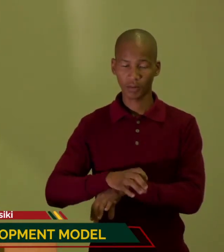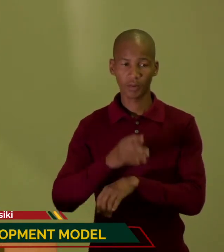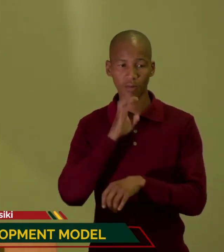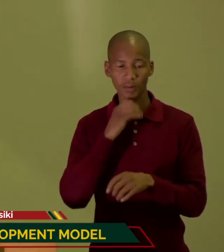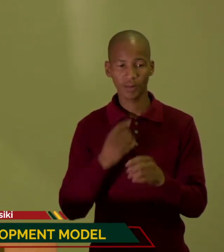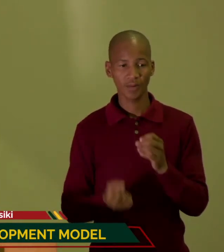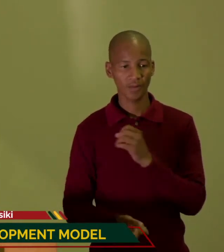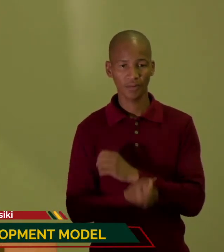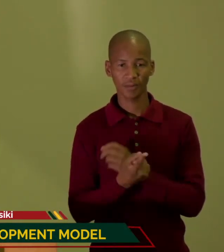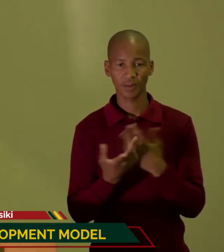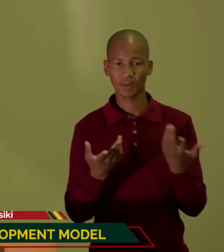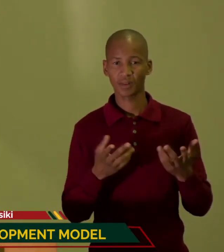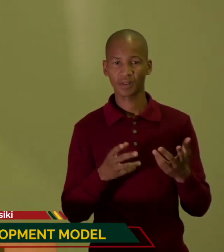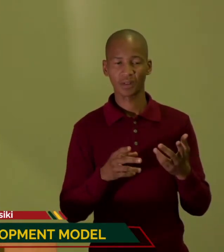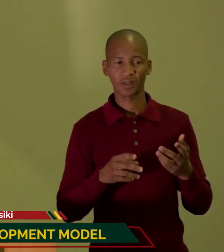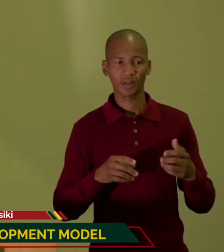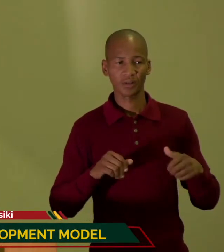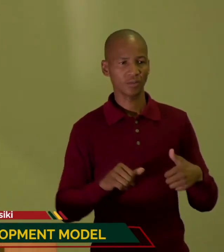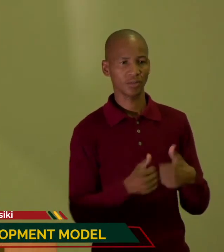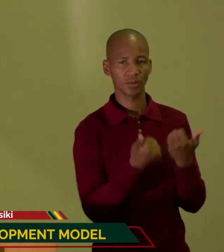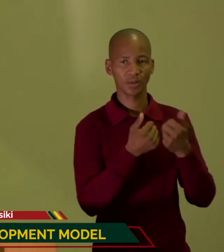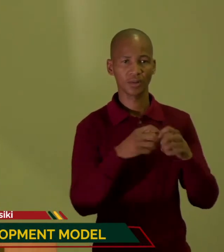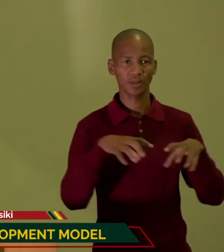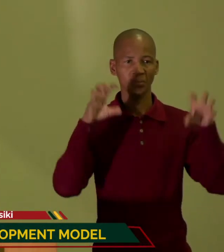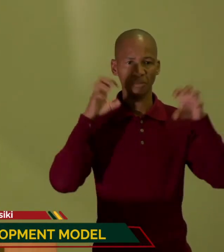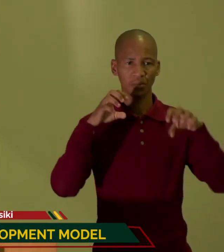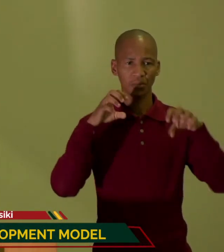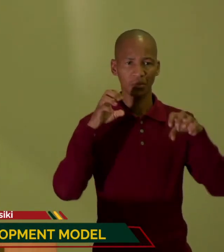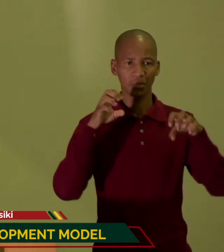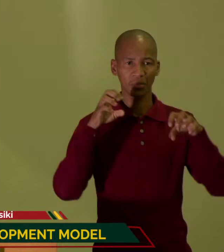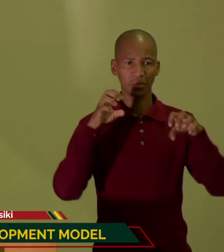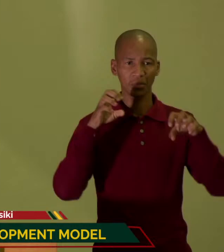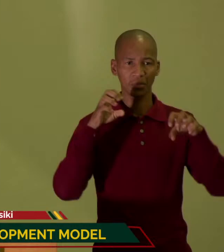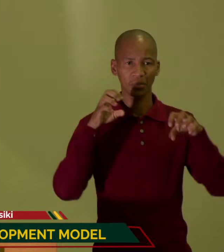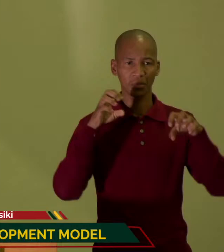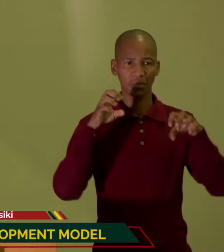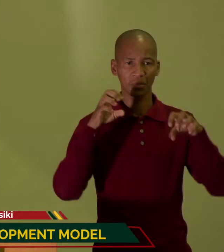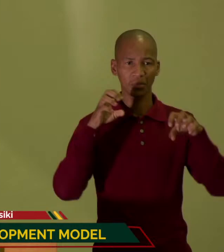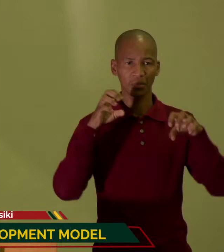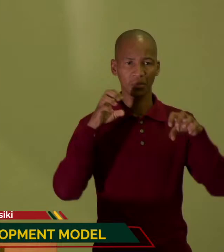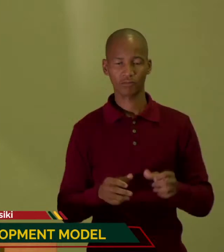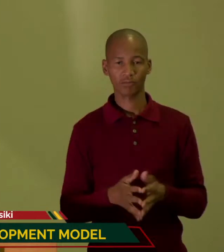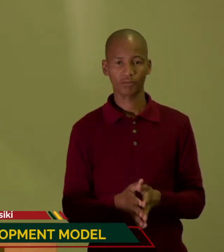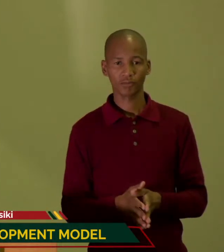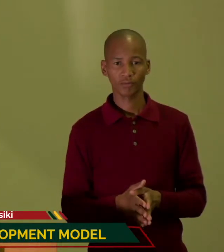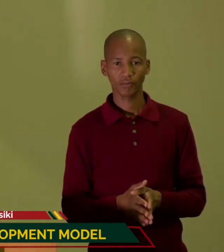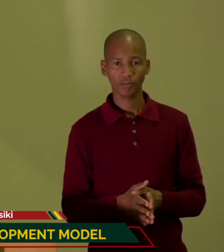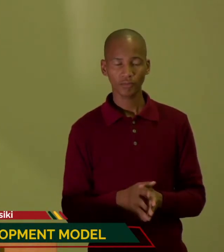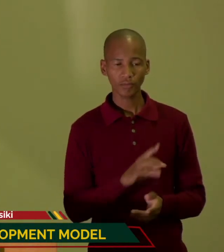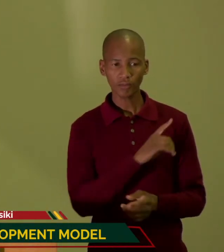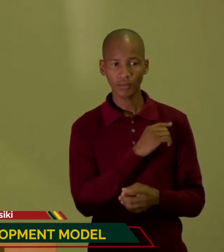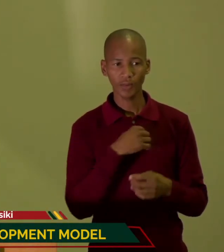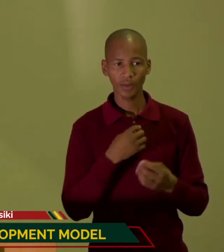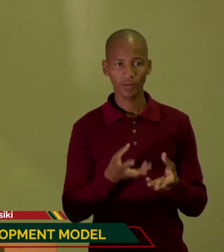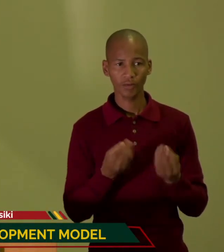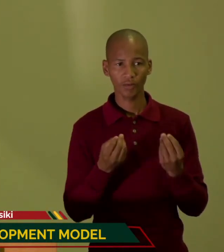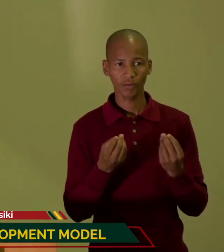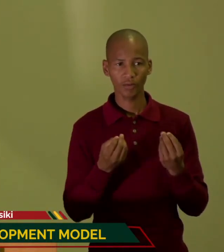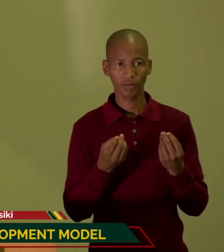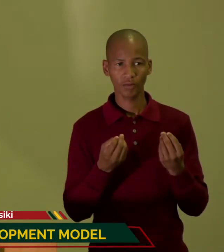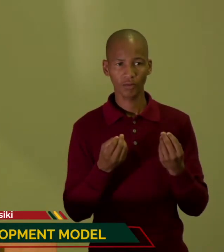area. But we received an amount of 4.1